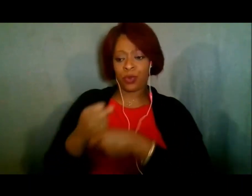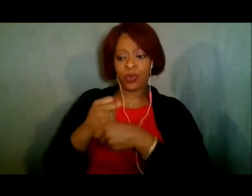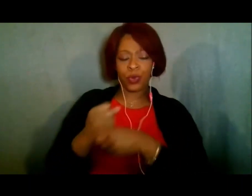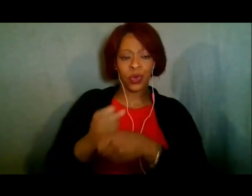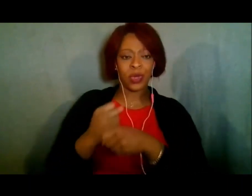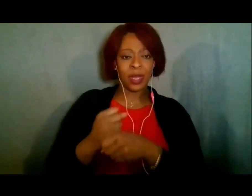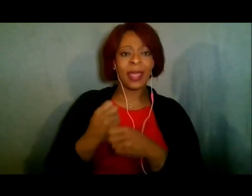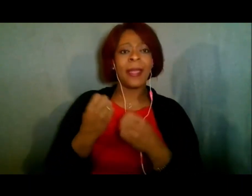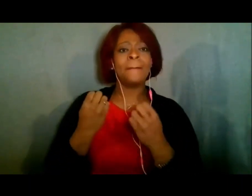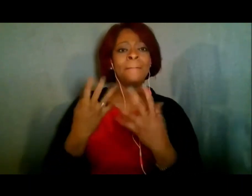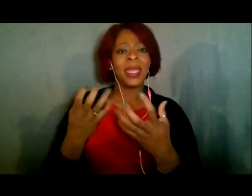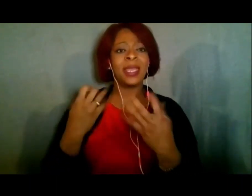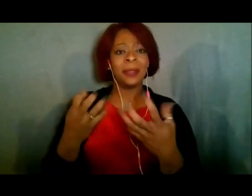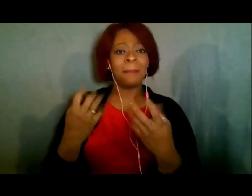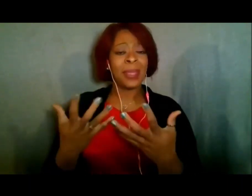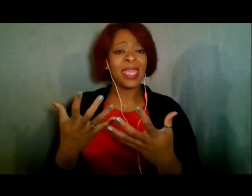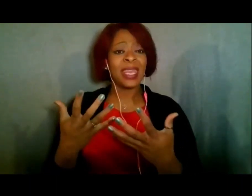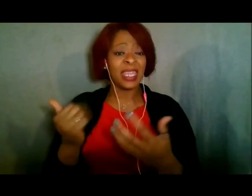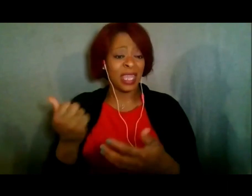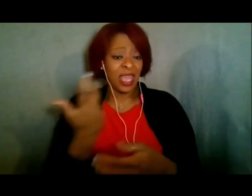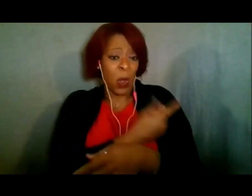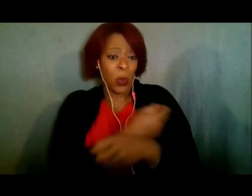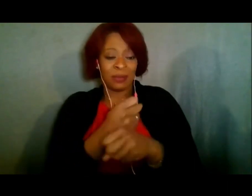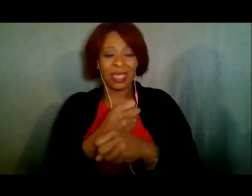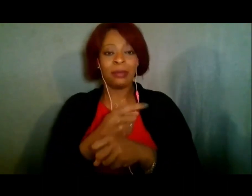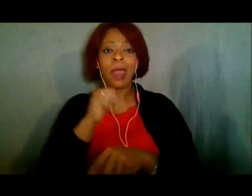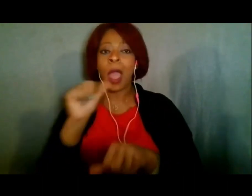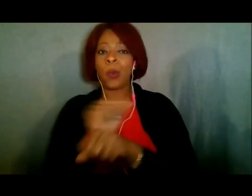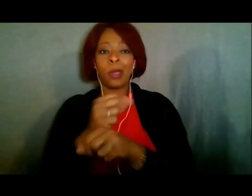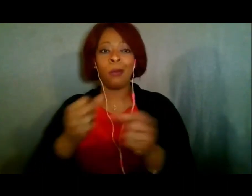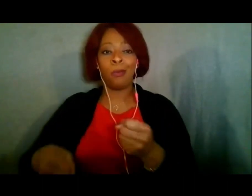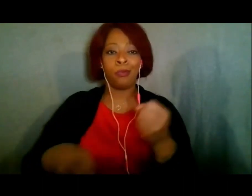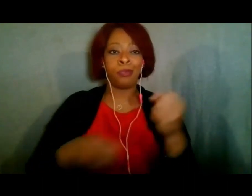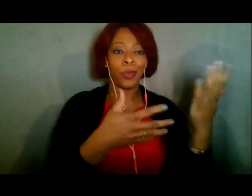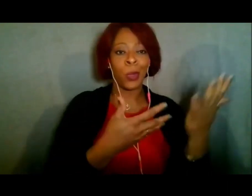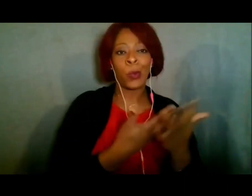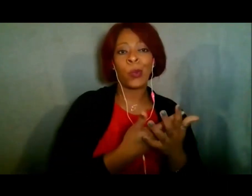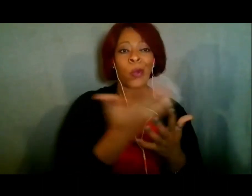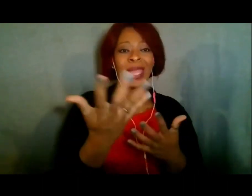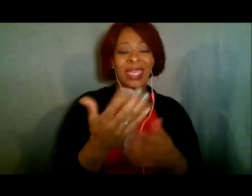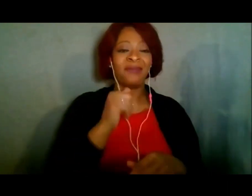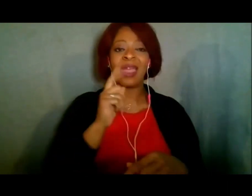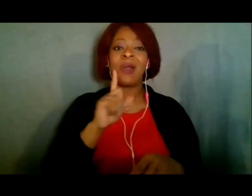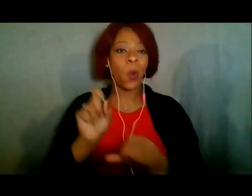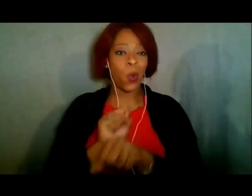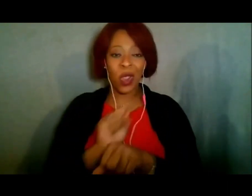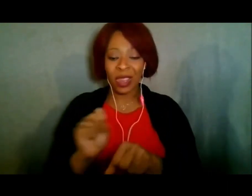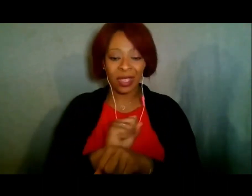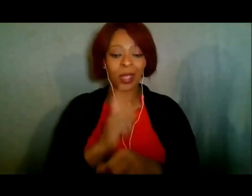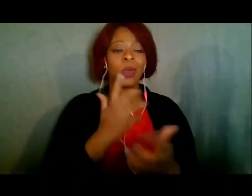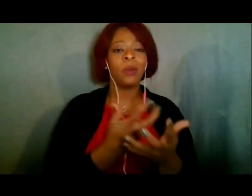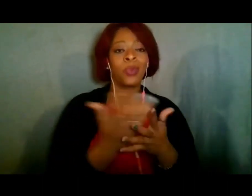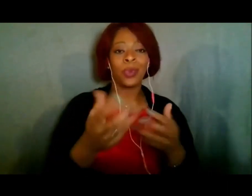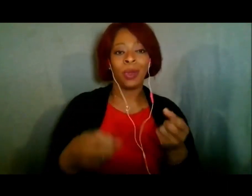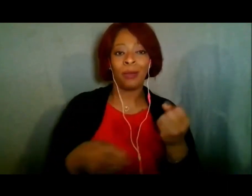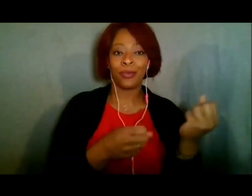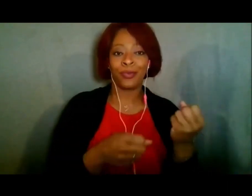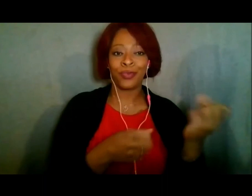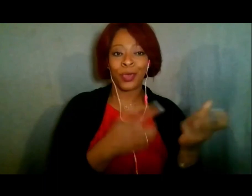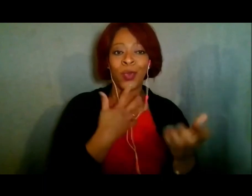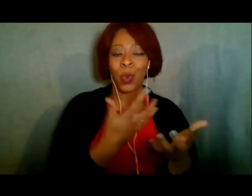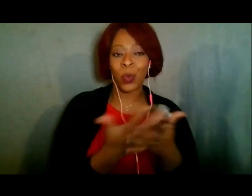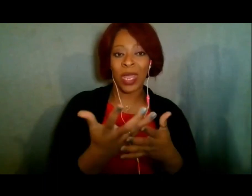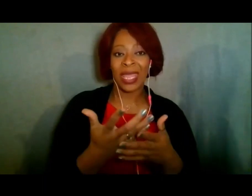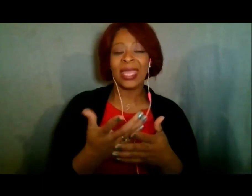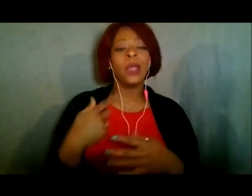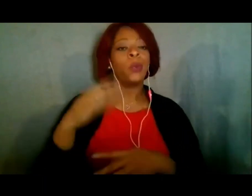millions of doses, and we were just going to throw them out. That was the plan. If these didn't work, we were just going to throw them away, but knew